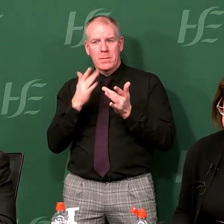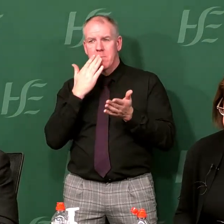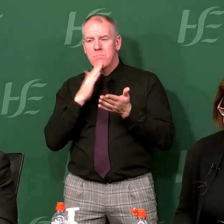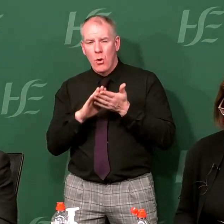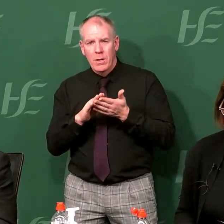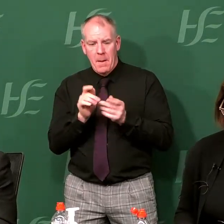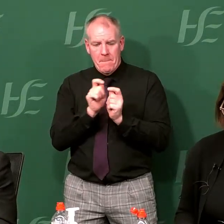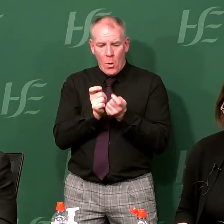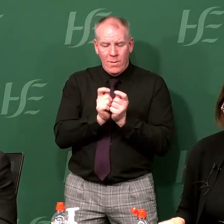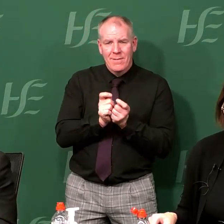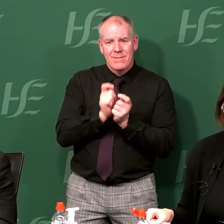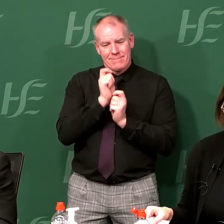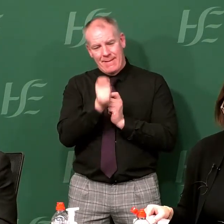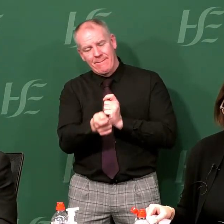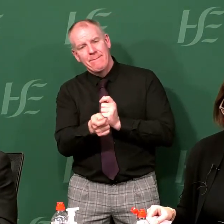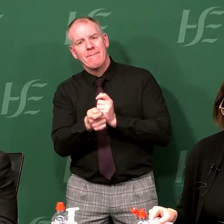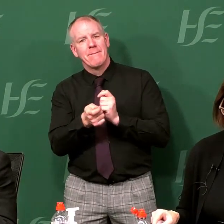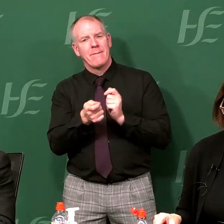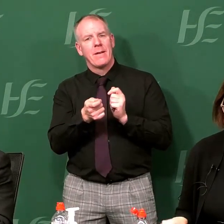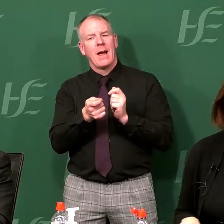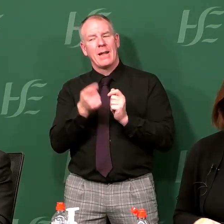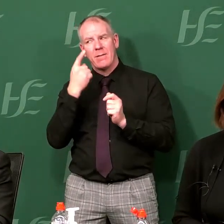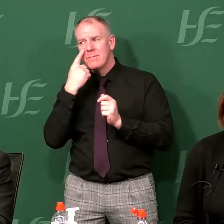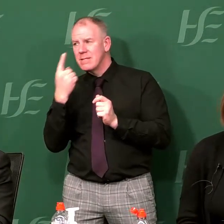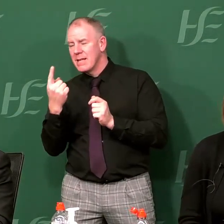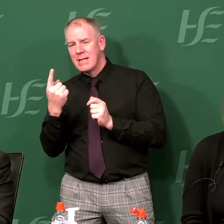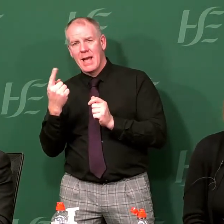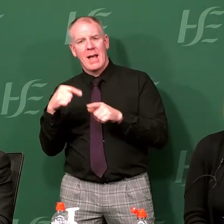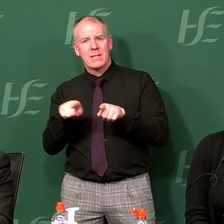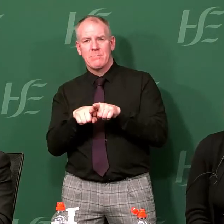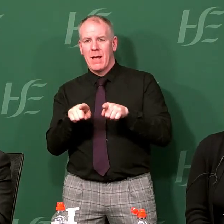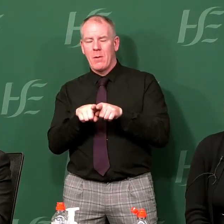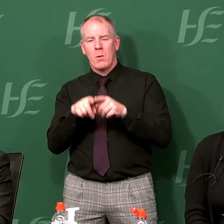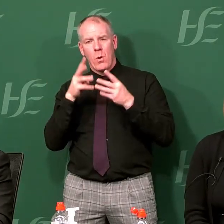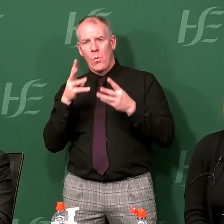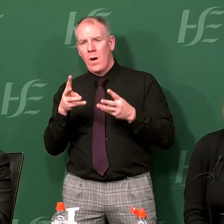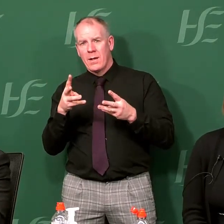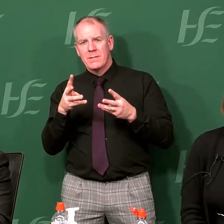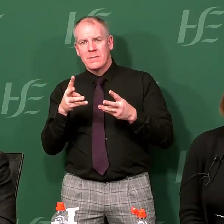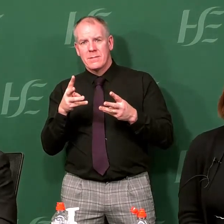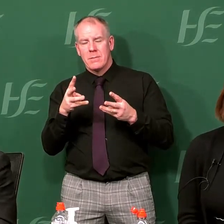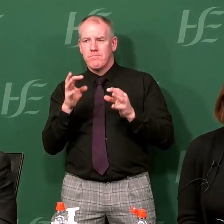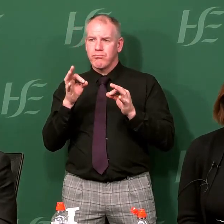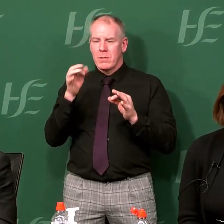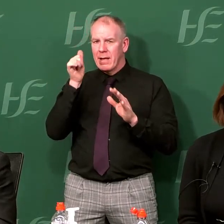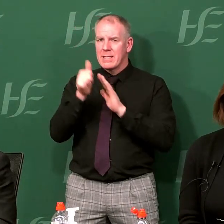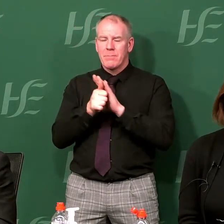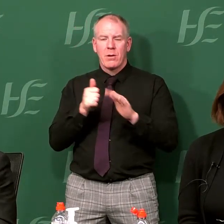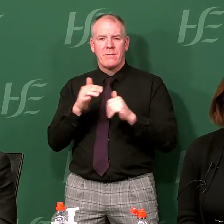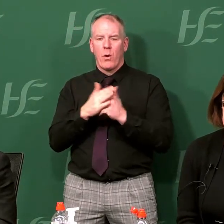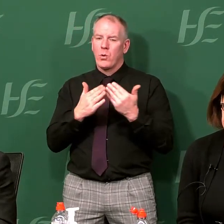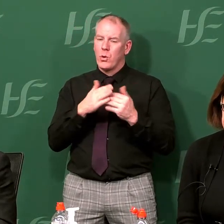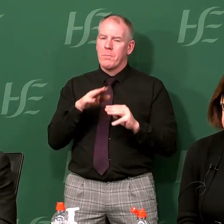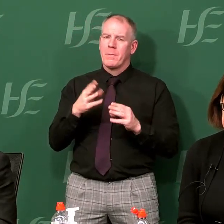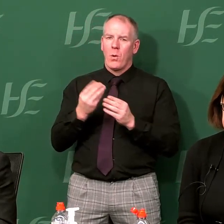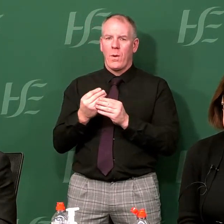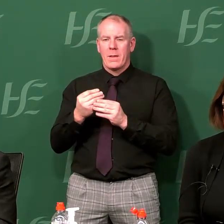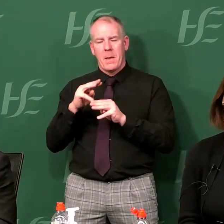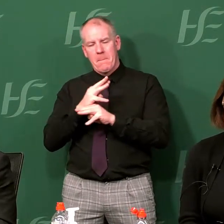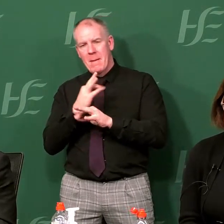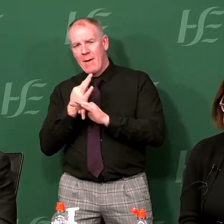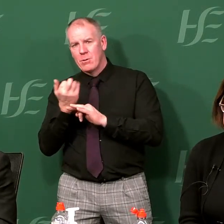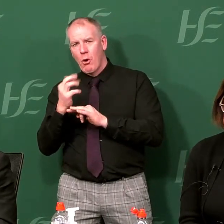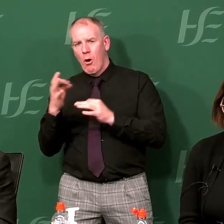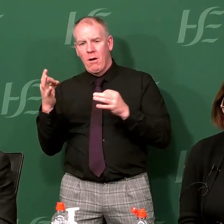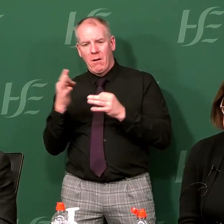and I think, as you've probably seen reported, really good experiences as young kids are coming through with parents and guardians into the vaccination